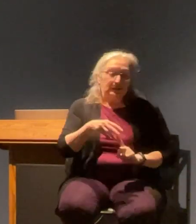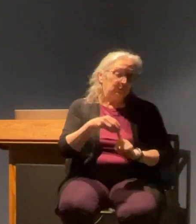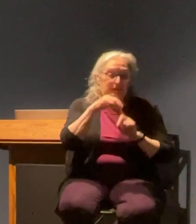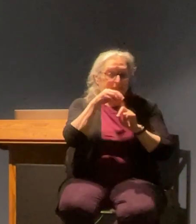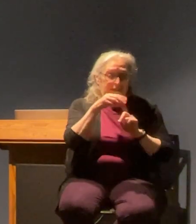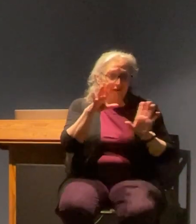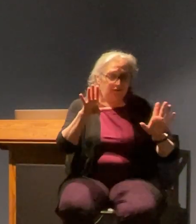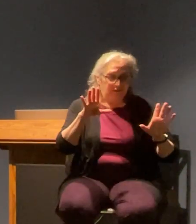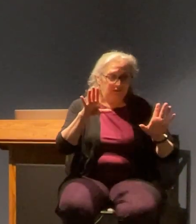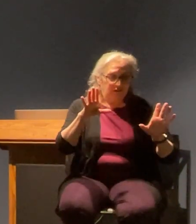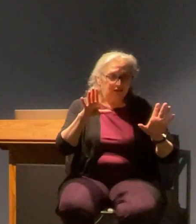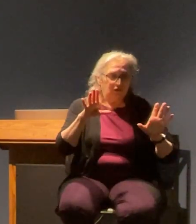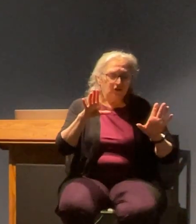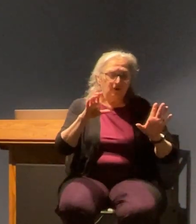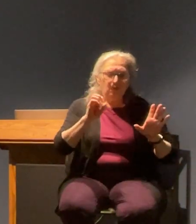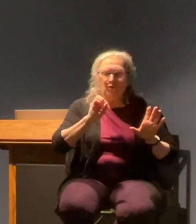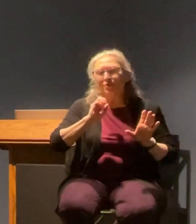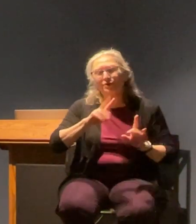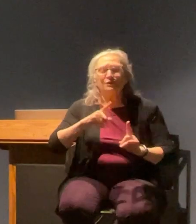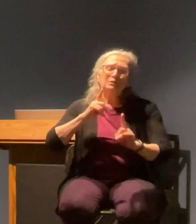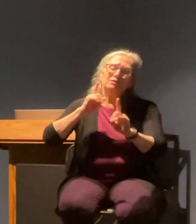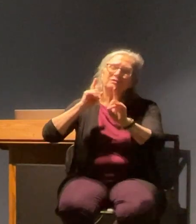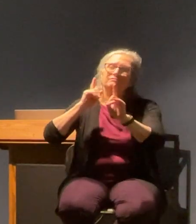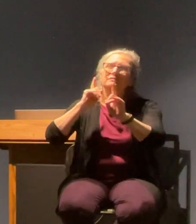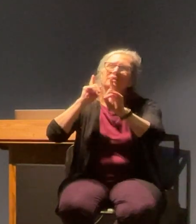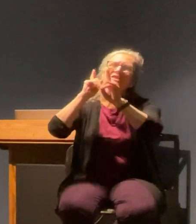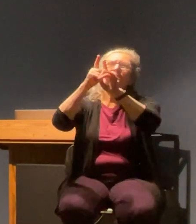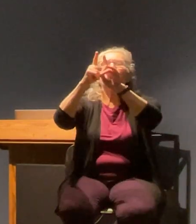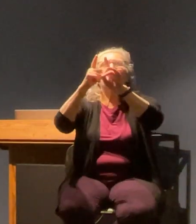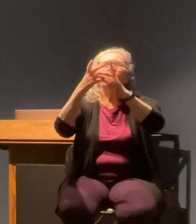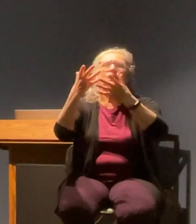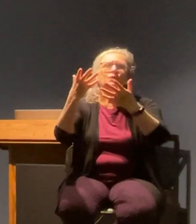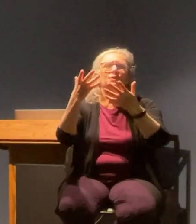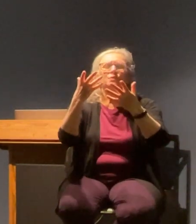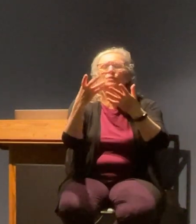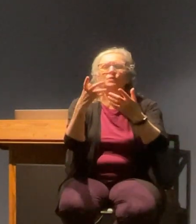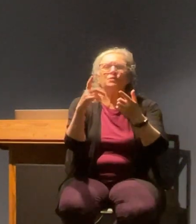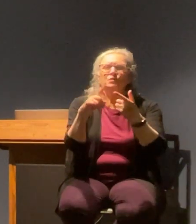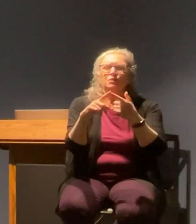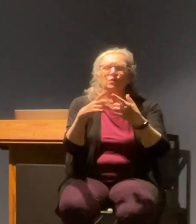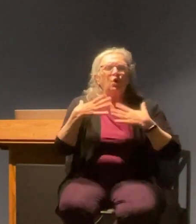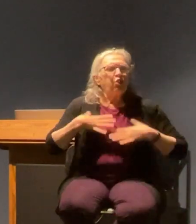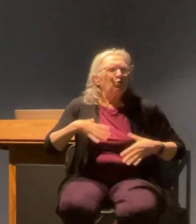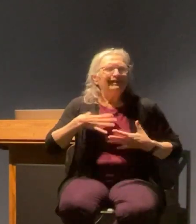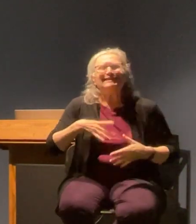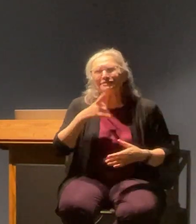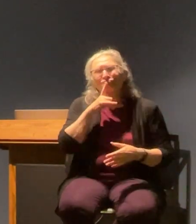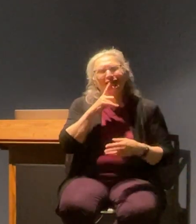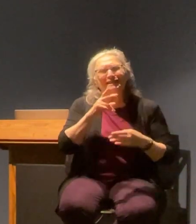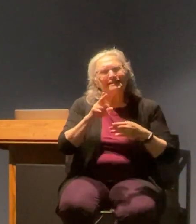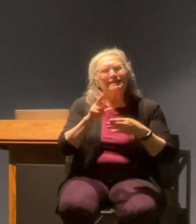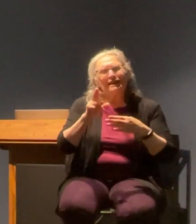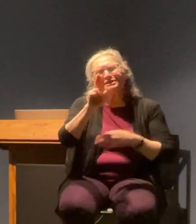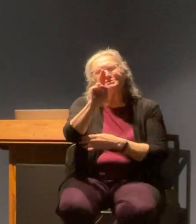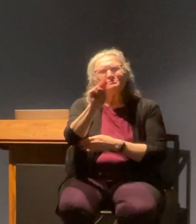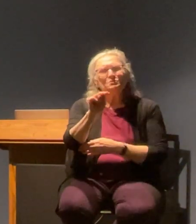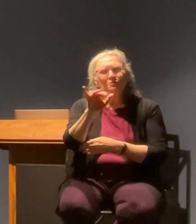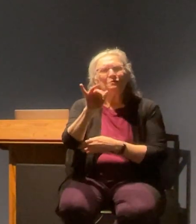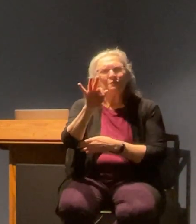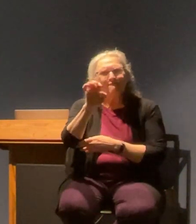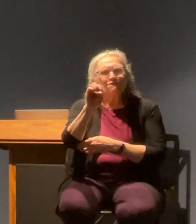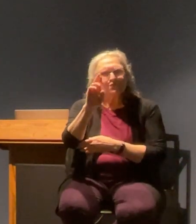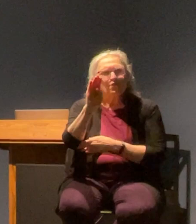to a particular article of clothing that is a uniform, right? A business suit is a uniform in a certain way. But I